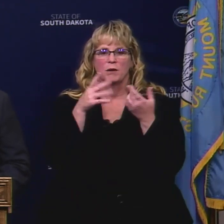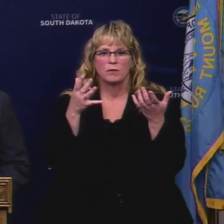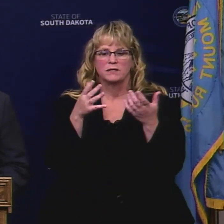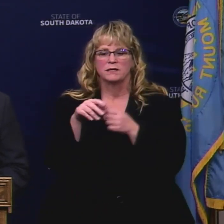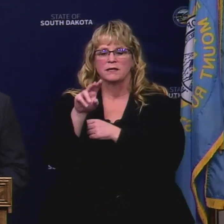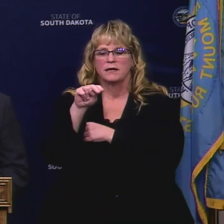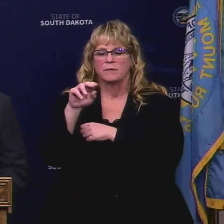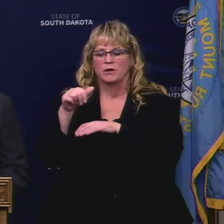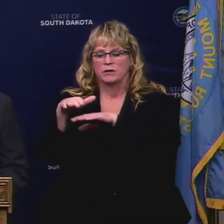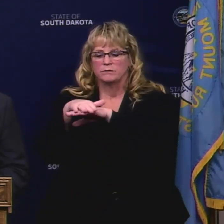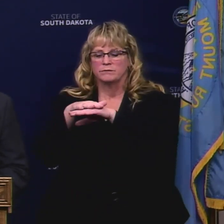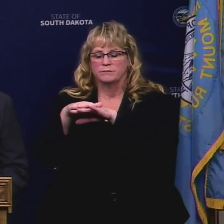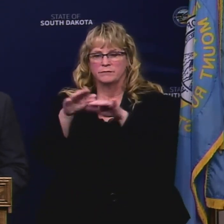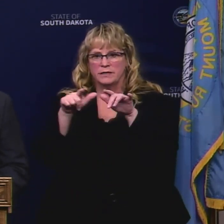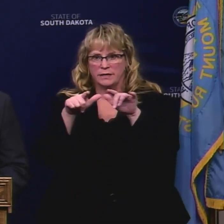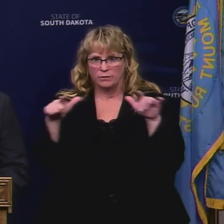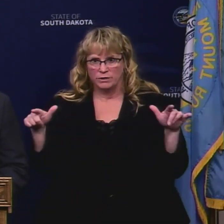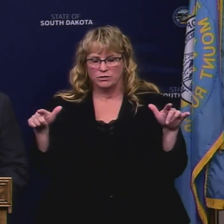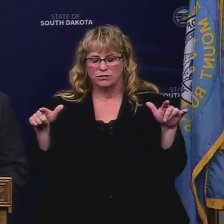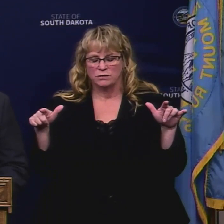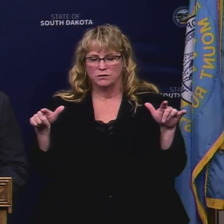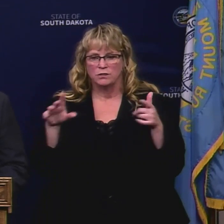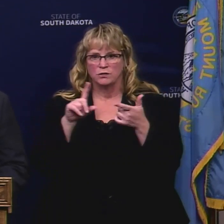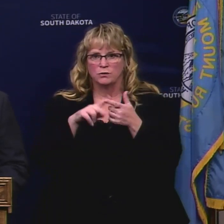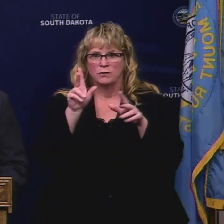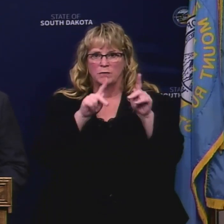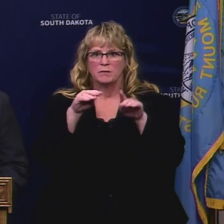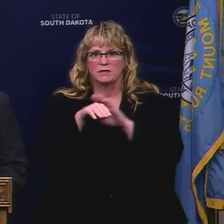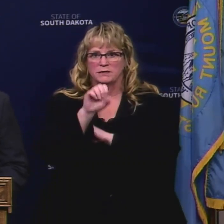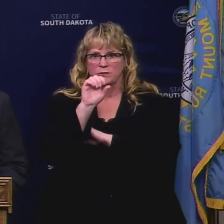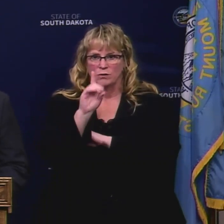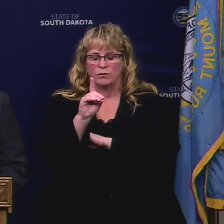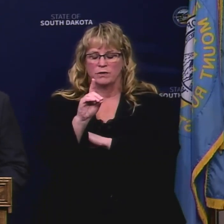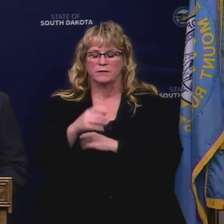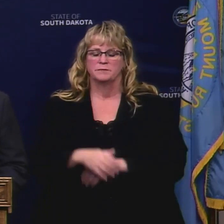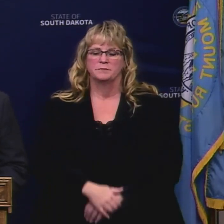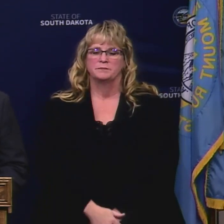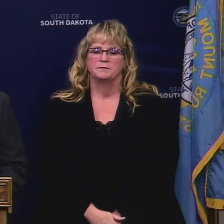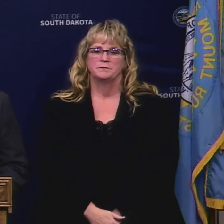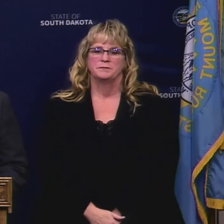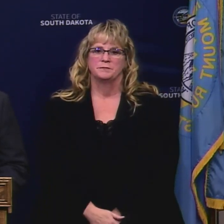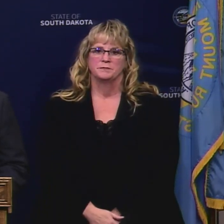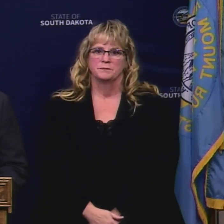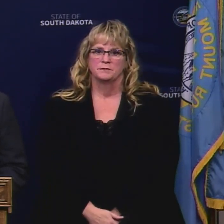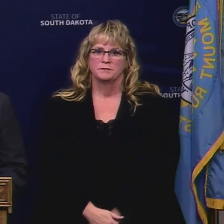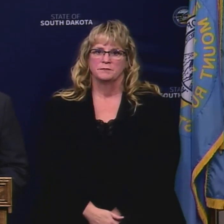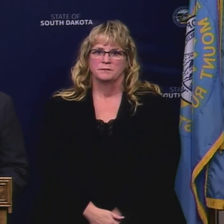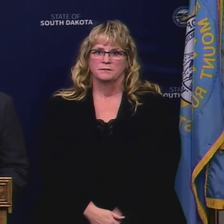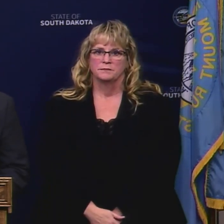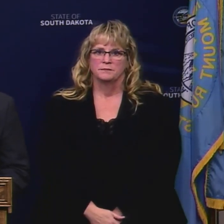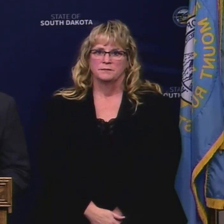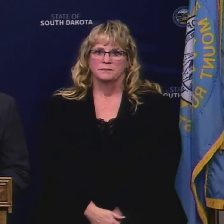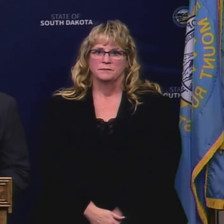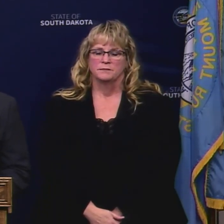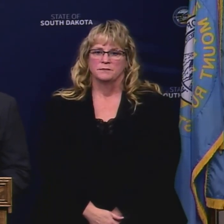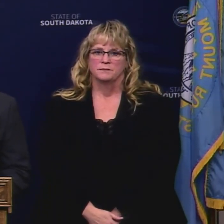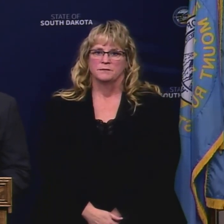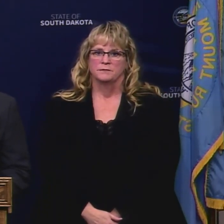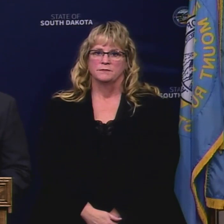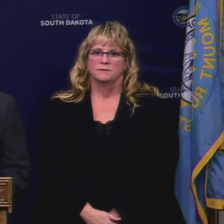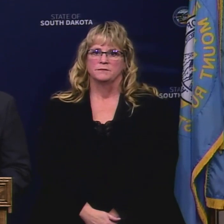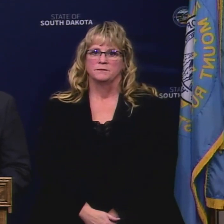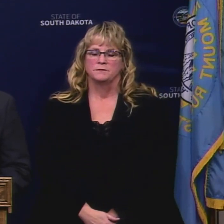Wotwachi washte yuhat na ha. Da kodwo pe yuhama wanikte. Uka am petug